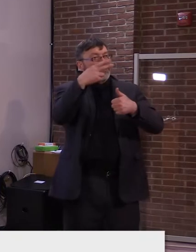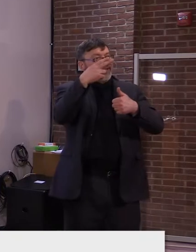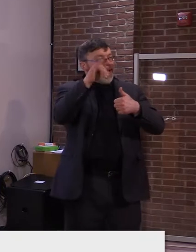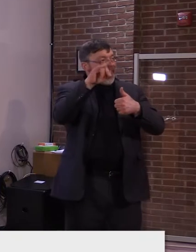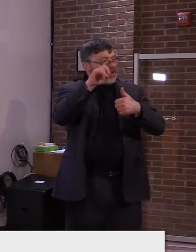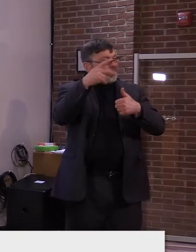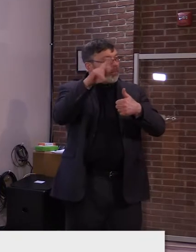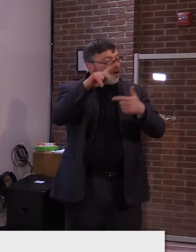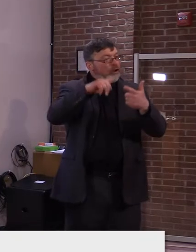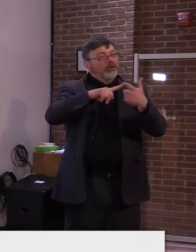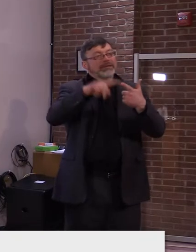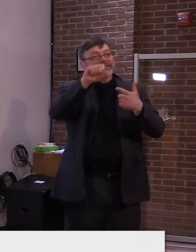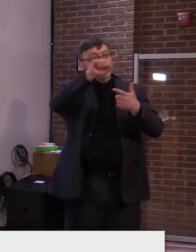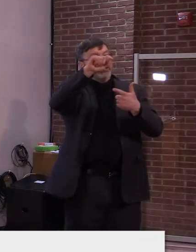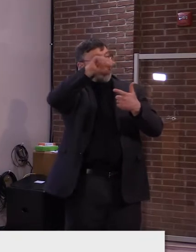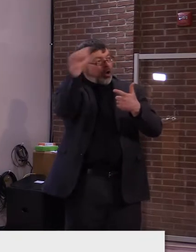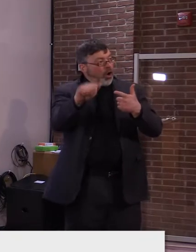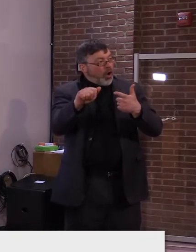Isle, and Hartford.